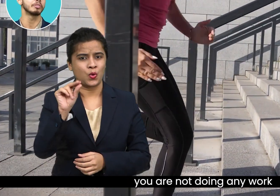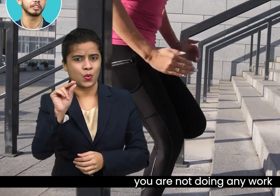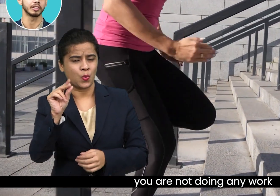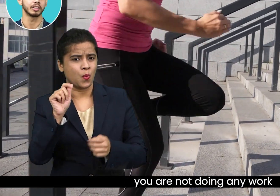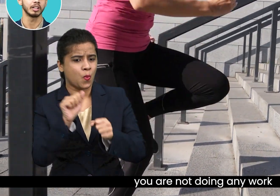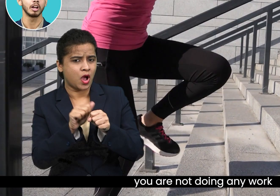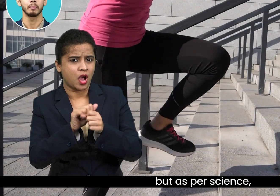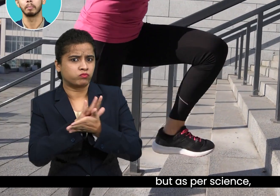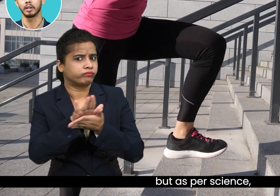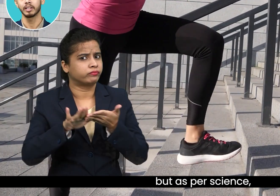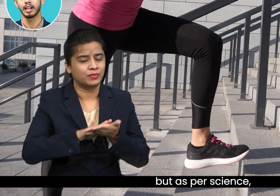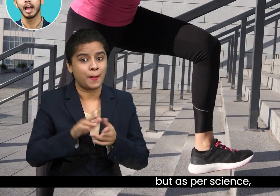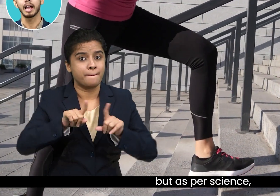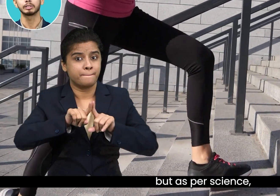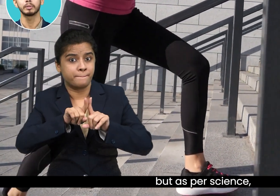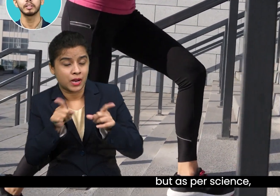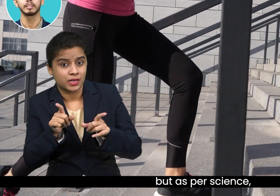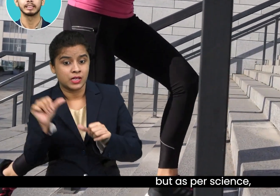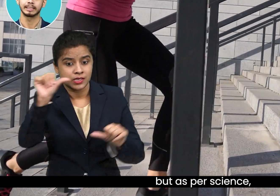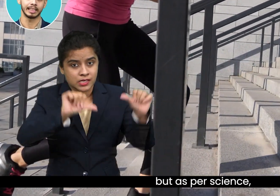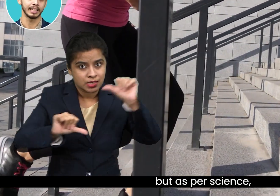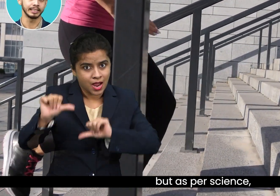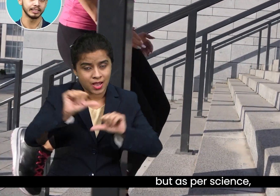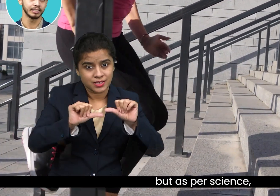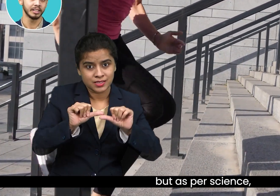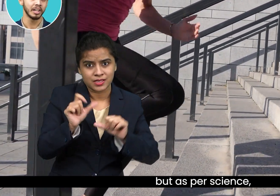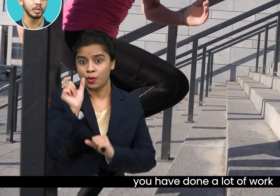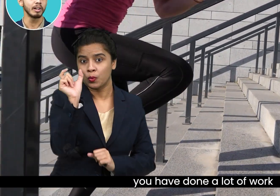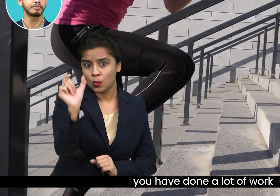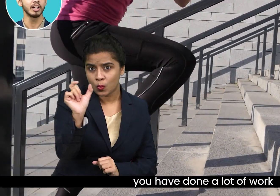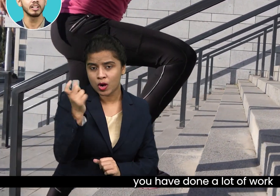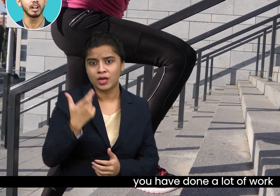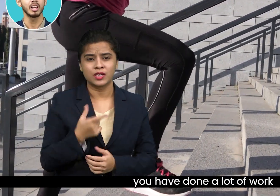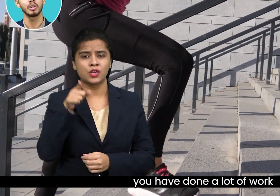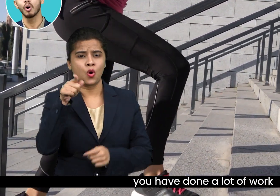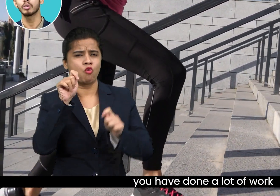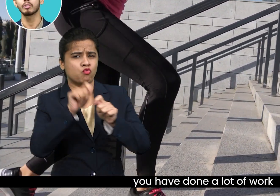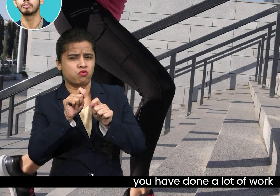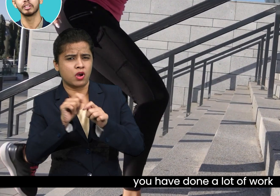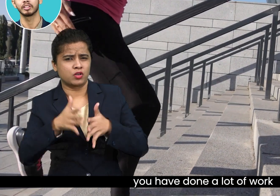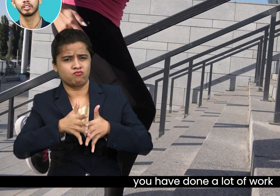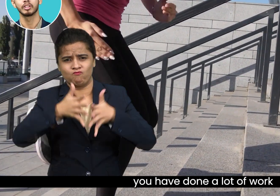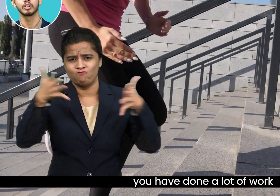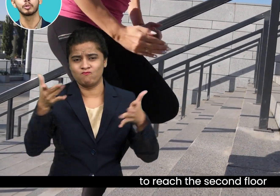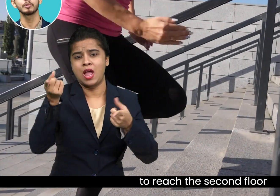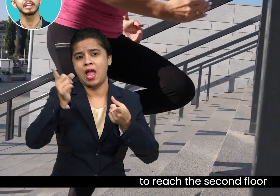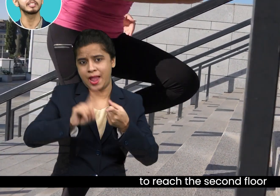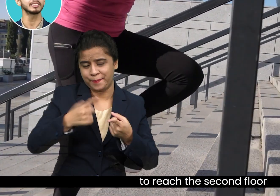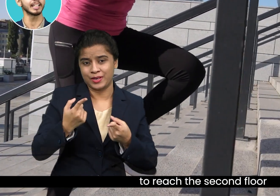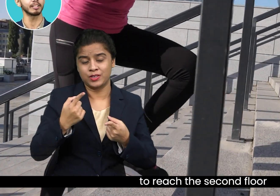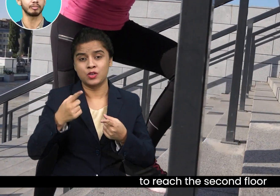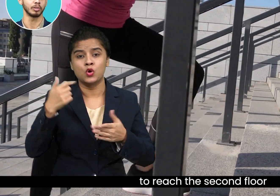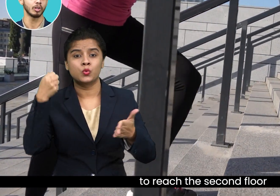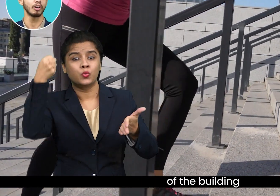any work, but as per science, you have done a lot of work to reach